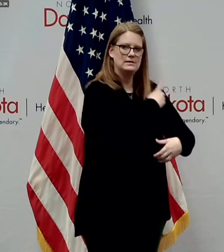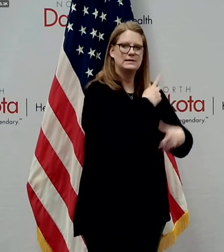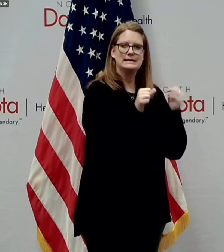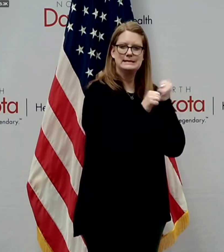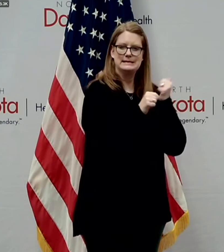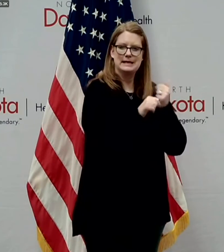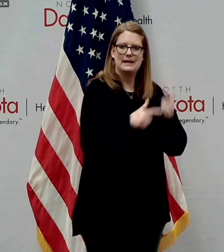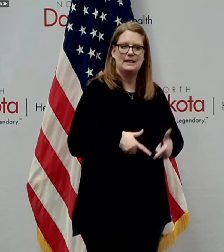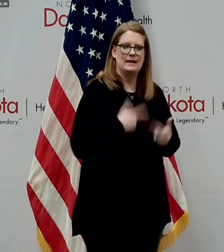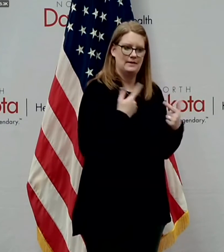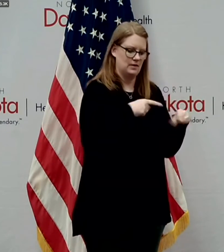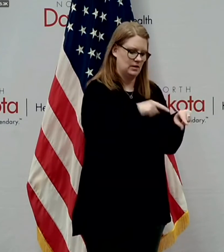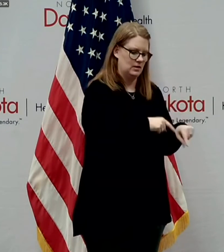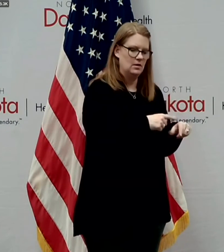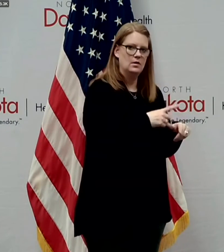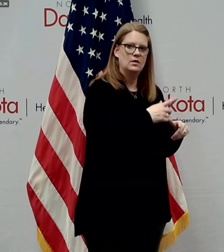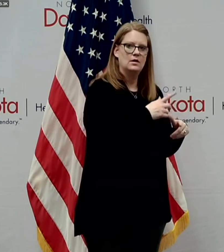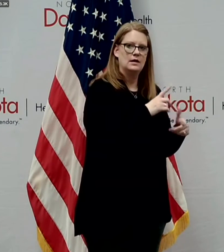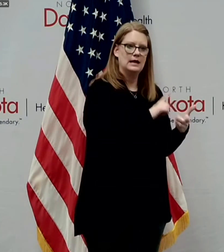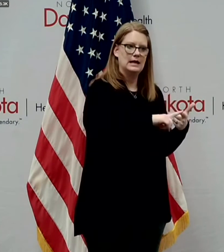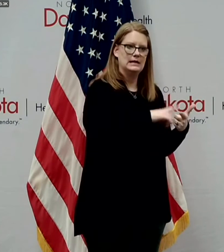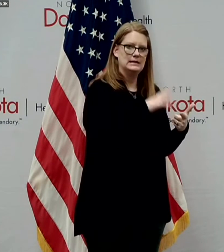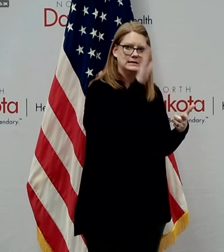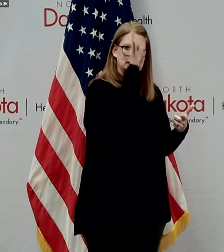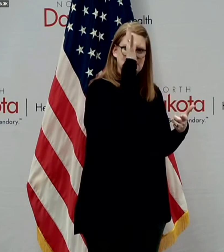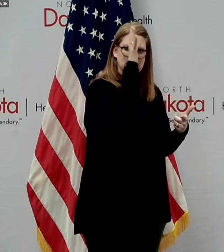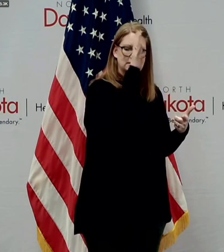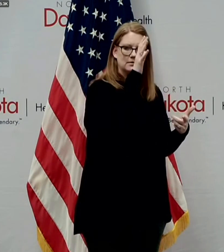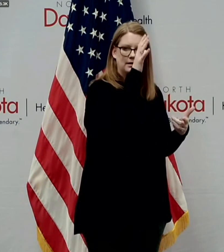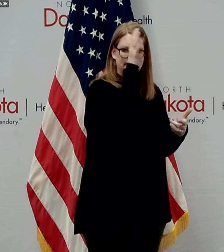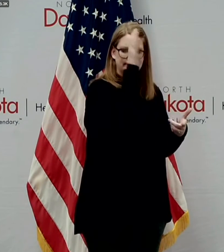facility, was a resident, his spouse, and the